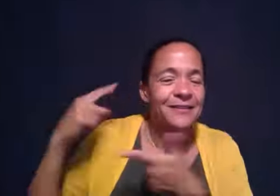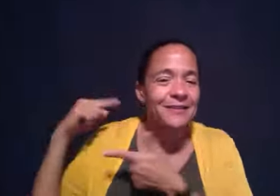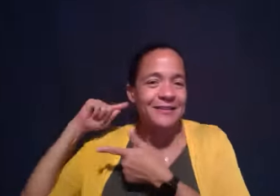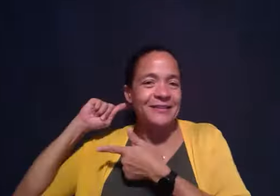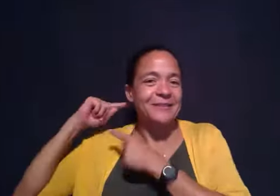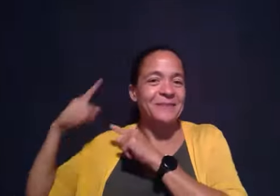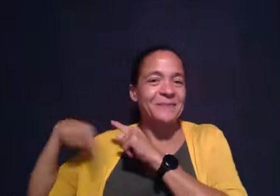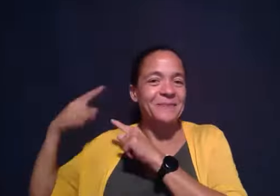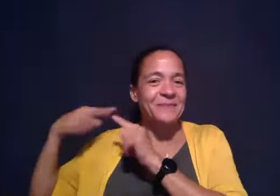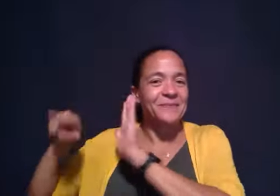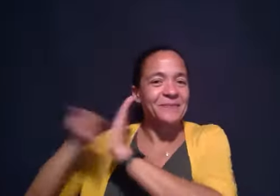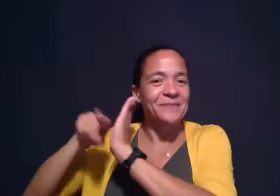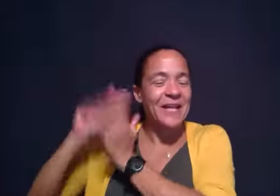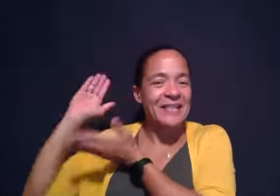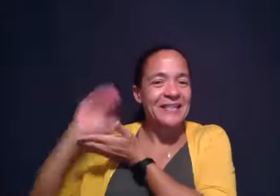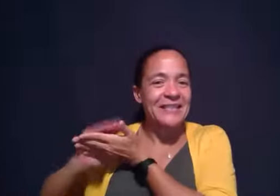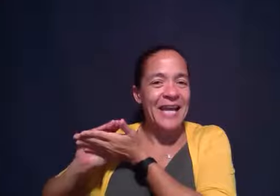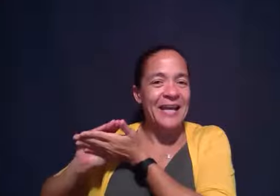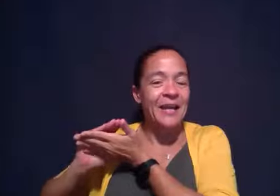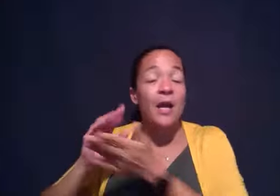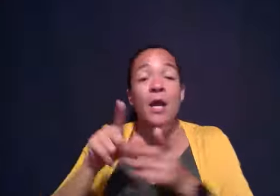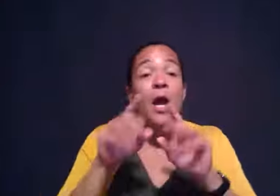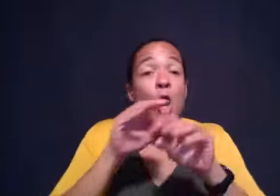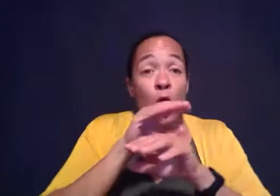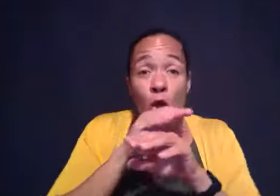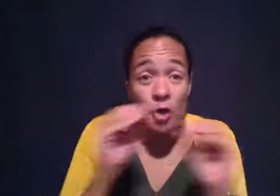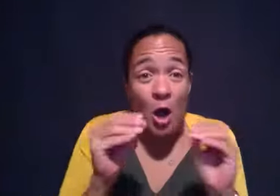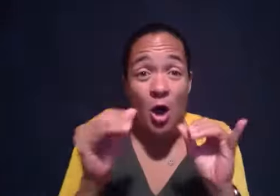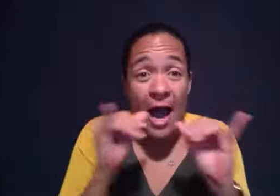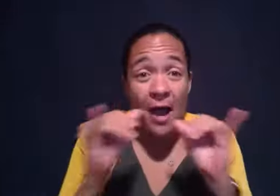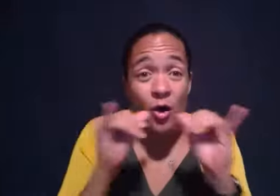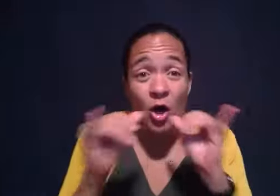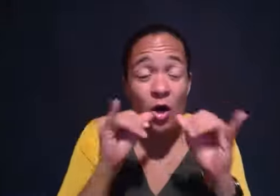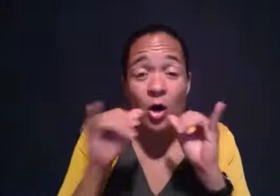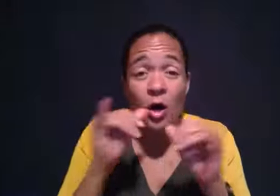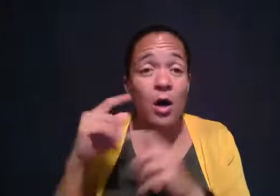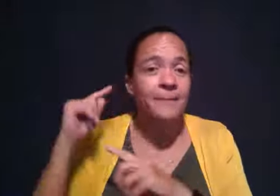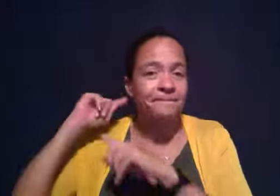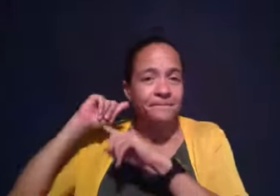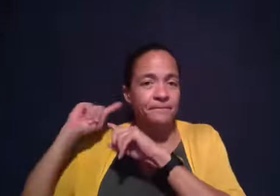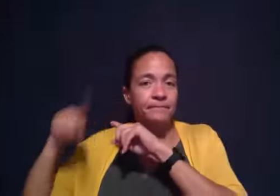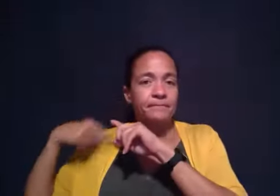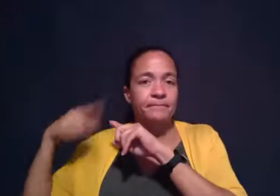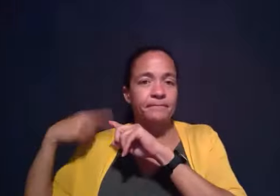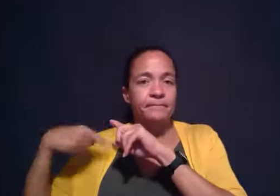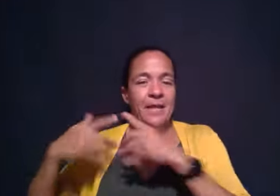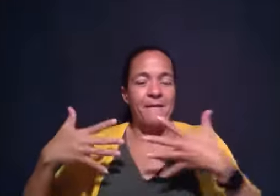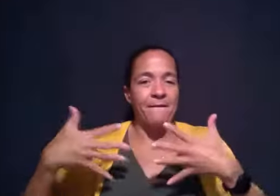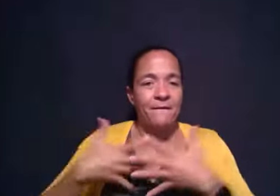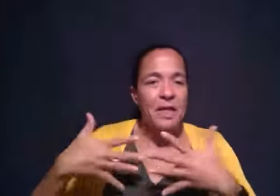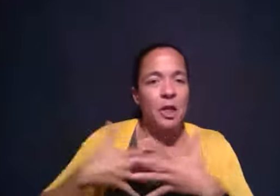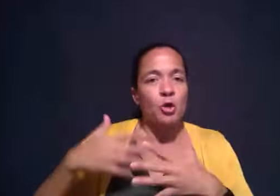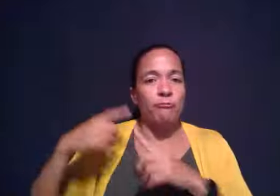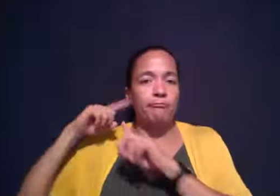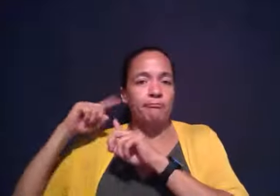I'm so locked up in fear and self that I don't know how to do those things. And so, of course,